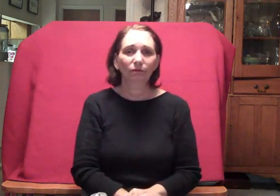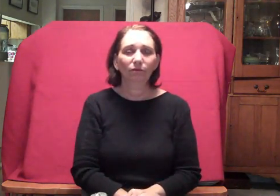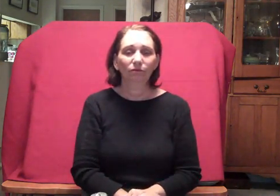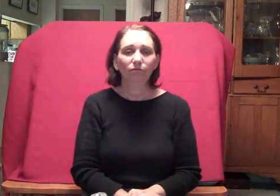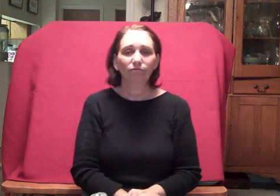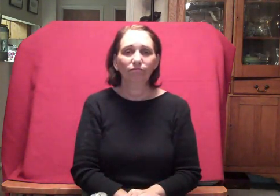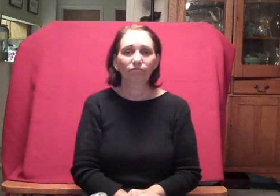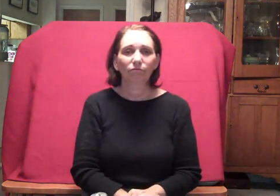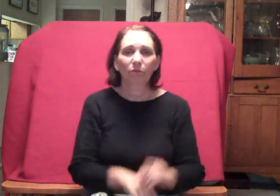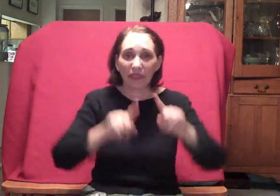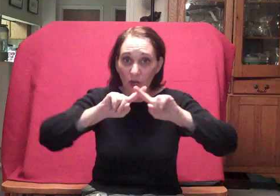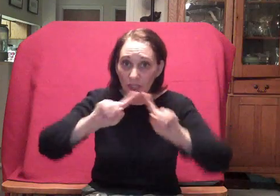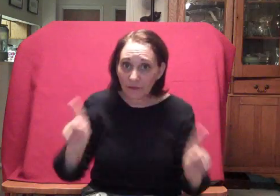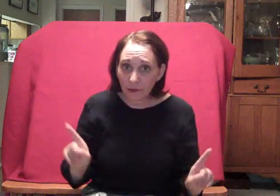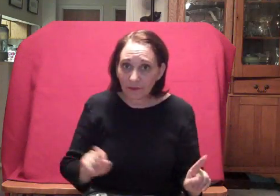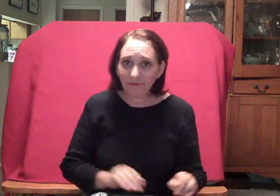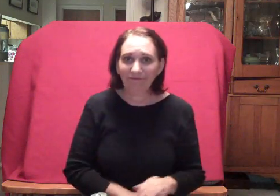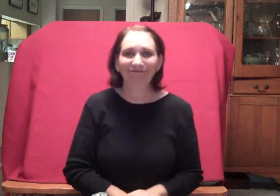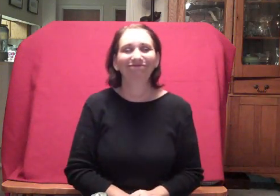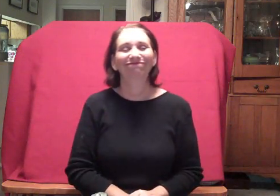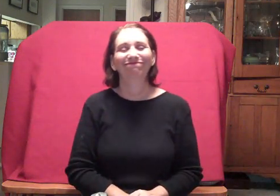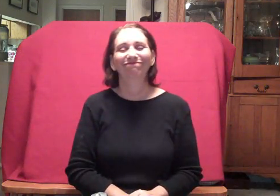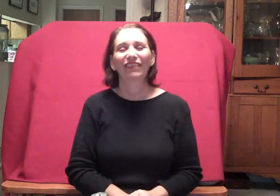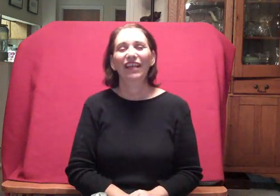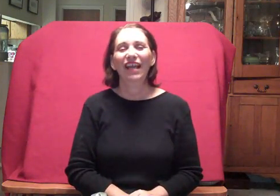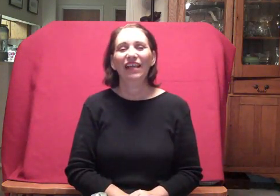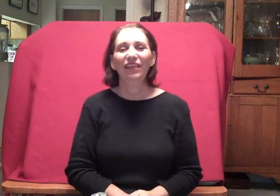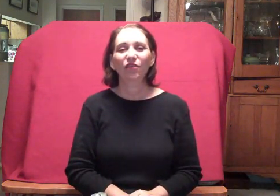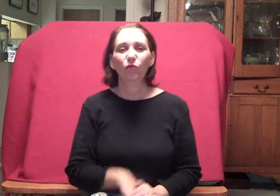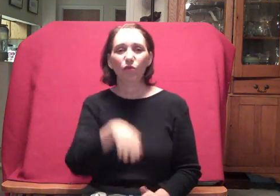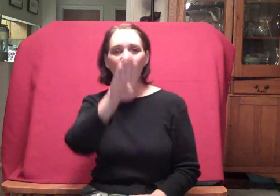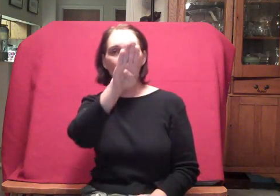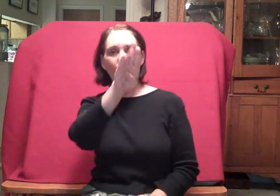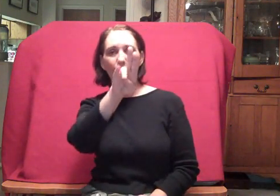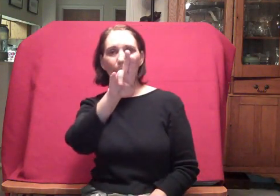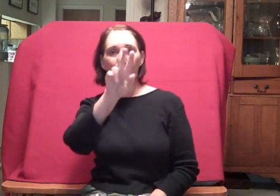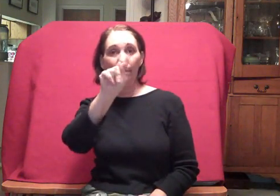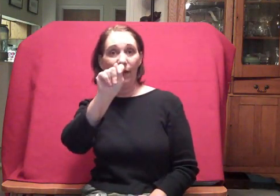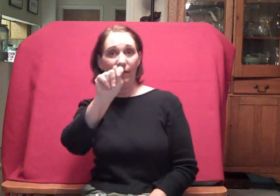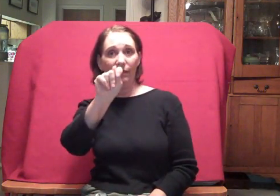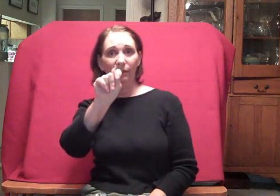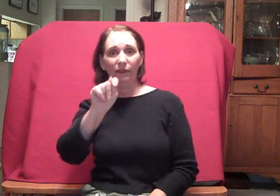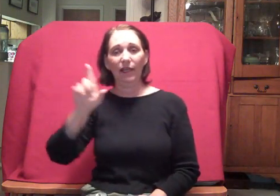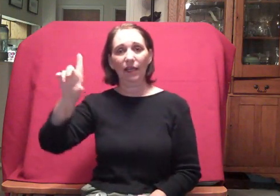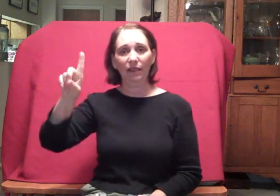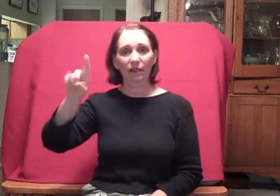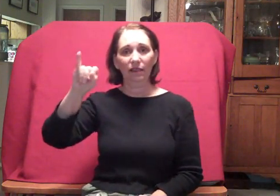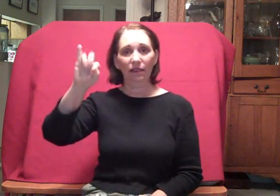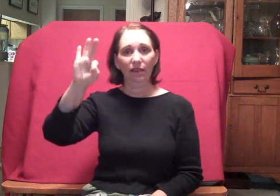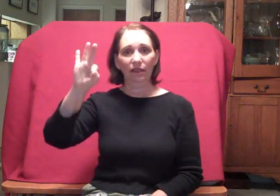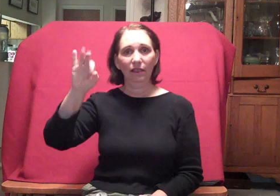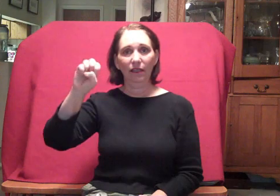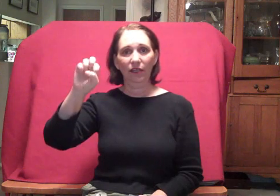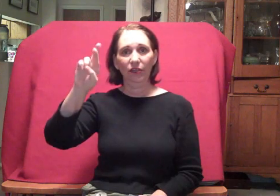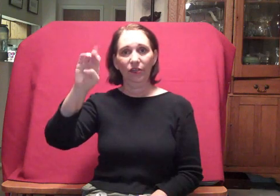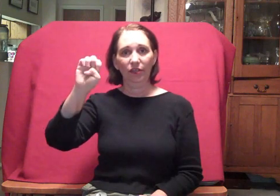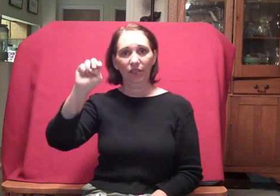but they are different. And they are the words but and